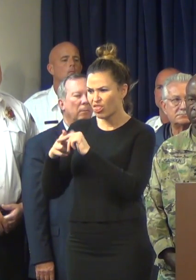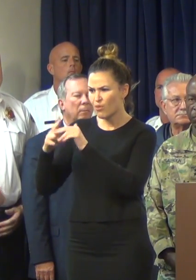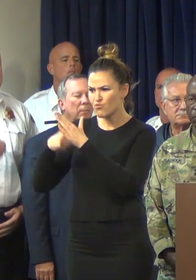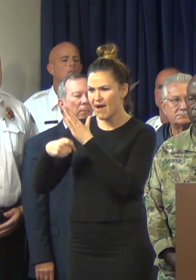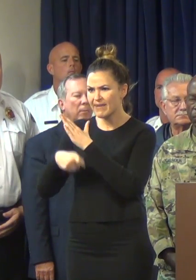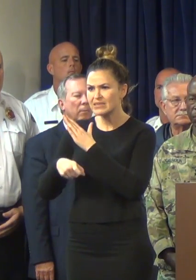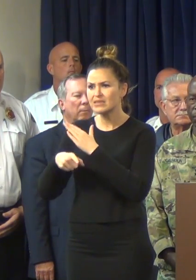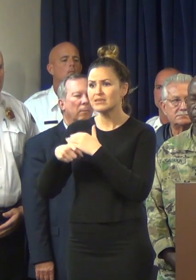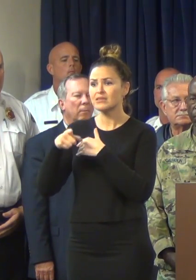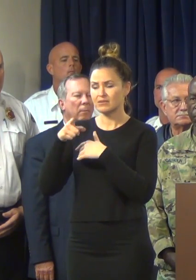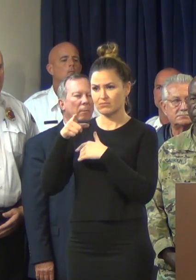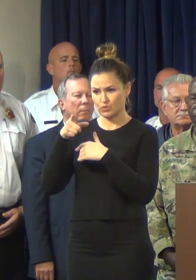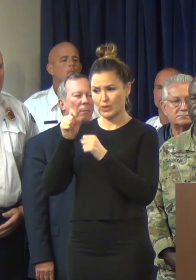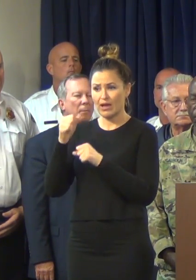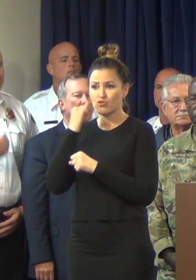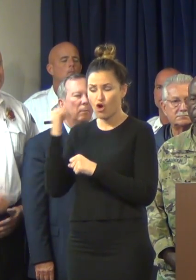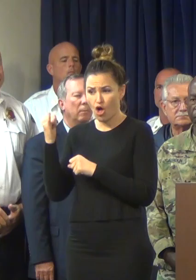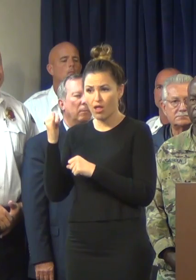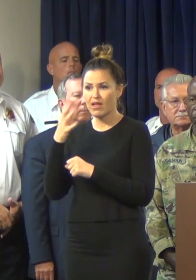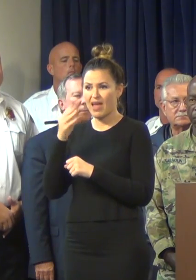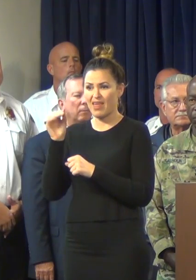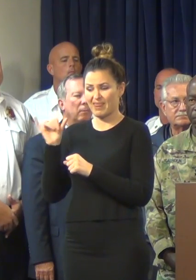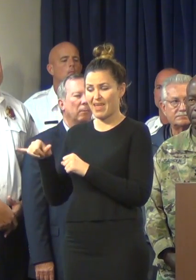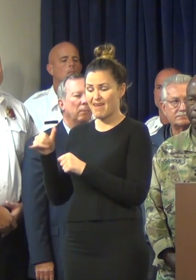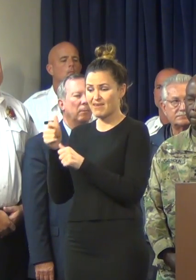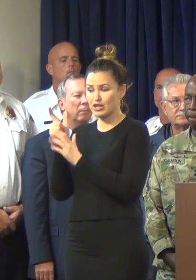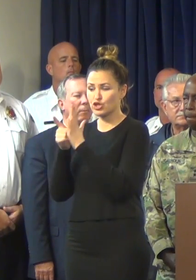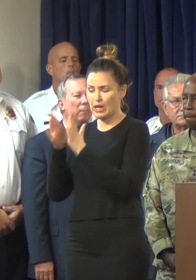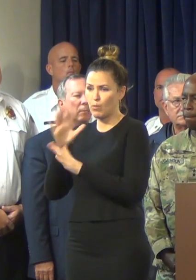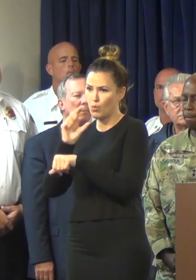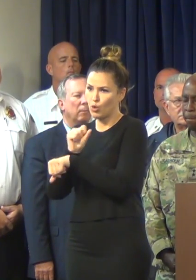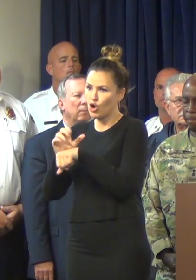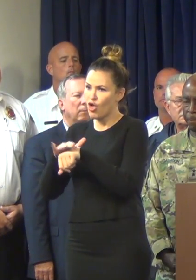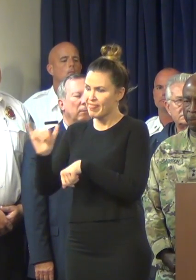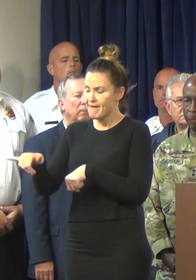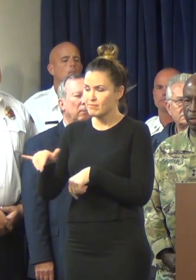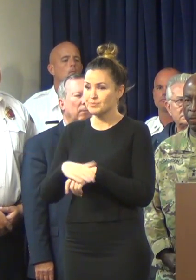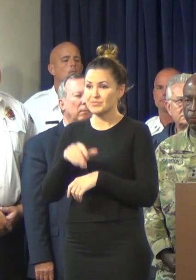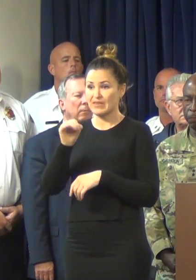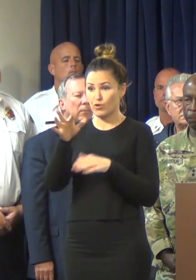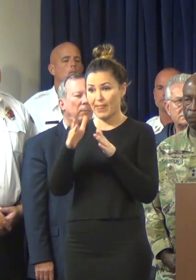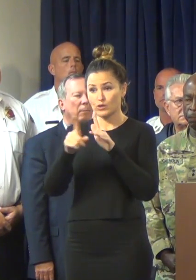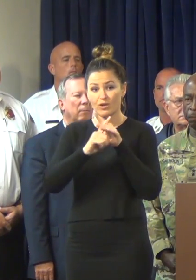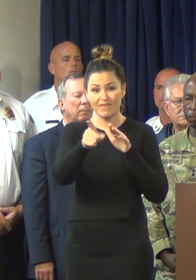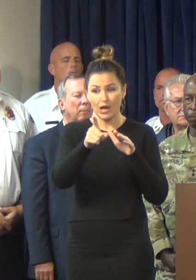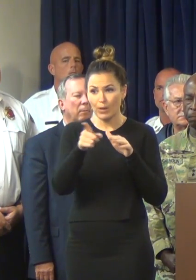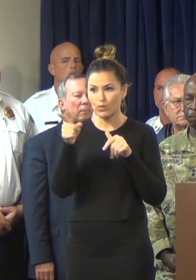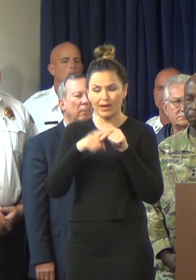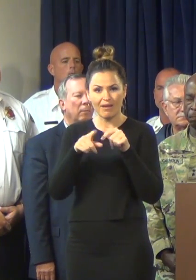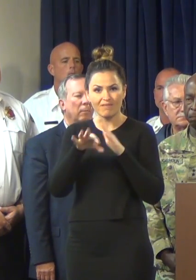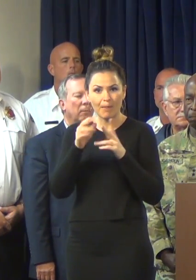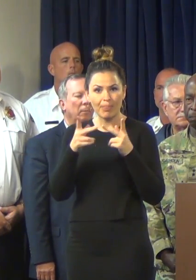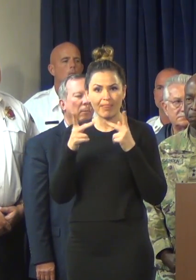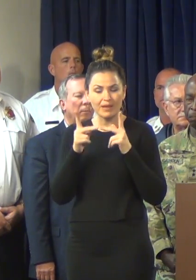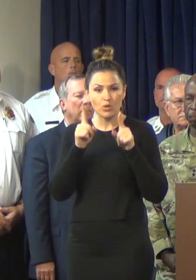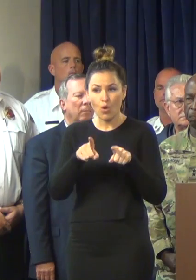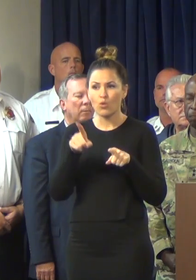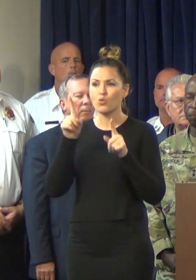if you'll do that, and the Attorney General will work on it. If you're evacuating and can't find available accommodations, please go